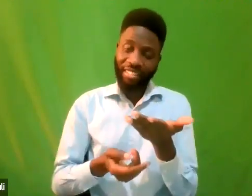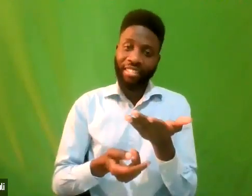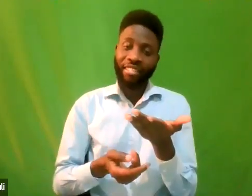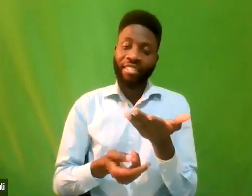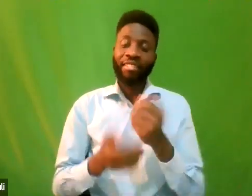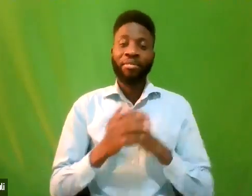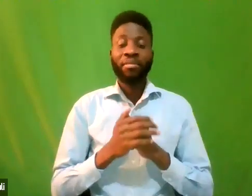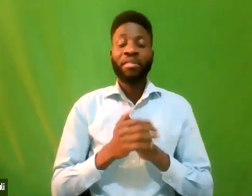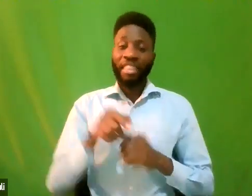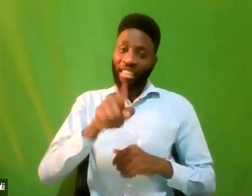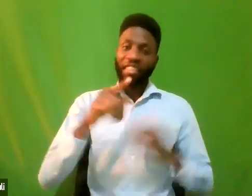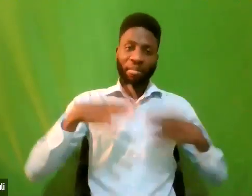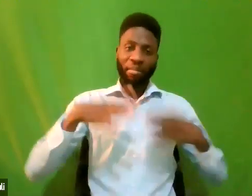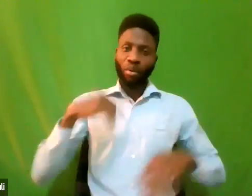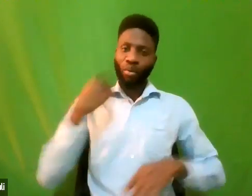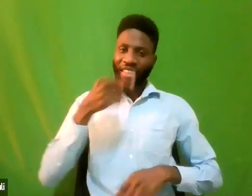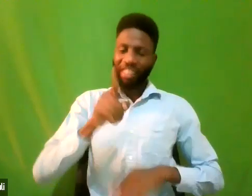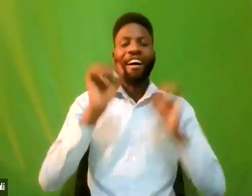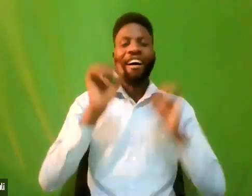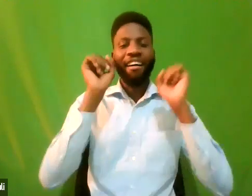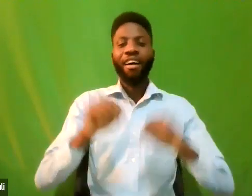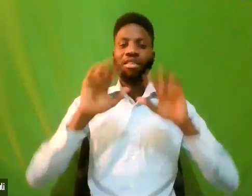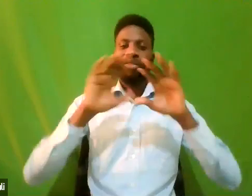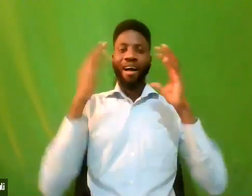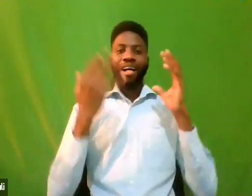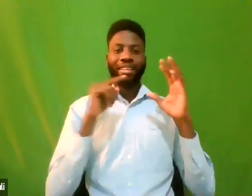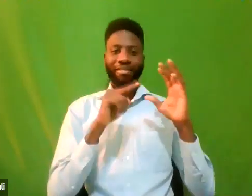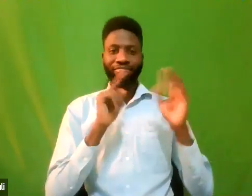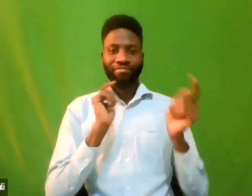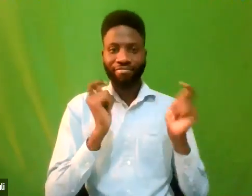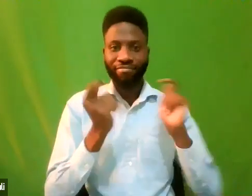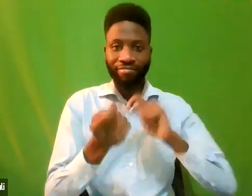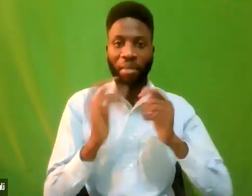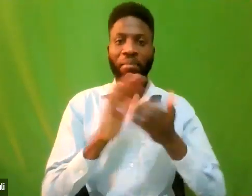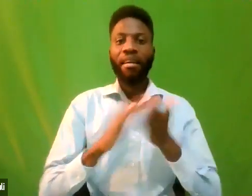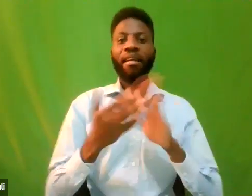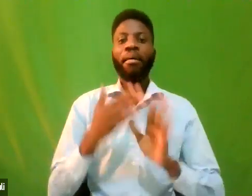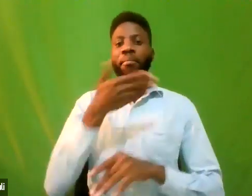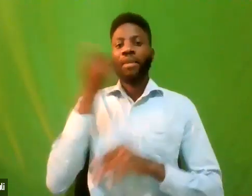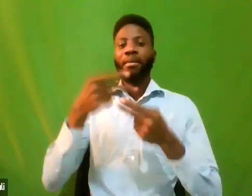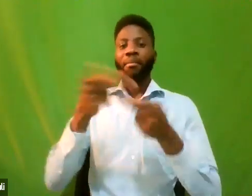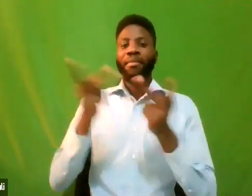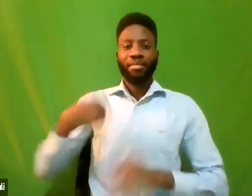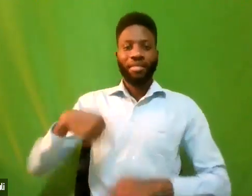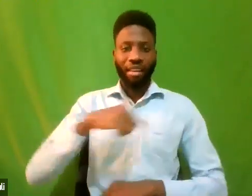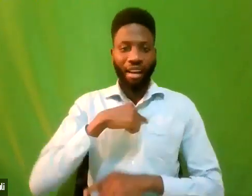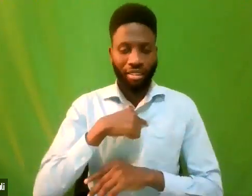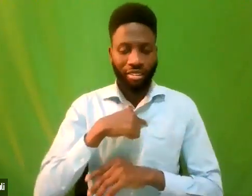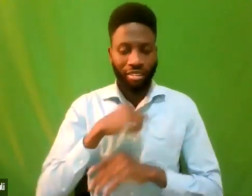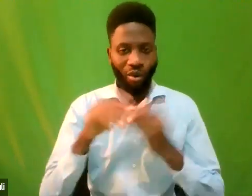You're the people who can change this world and make this world a better place for all of us. Be